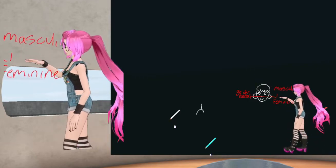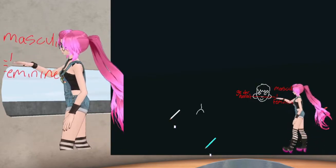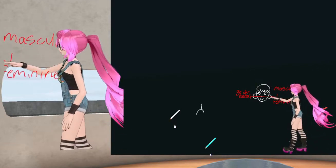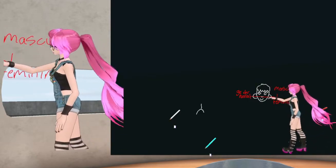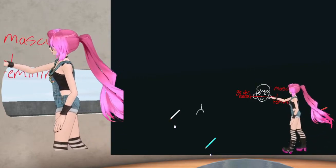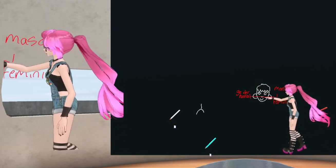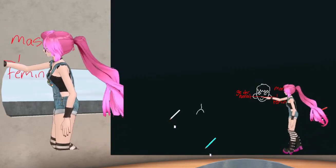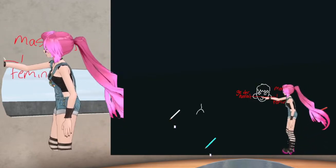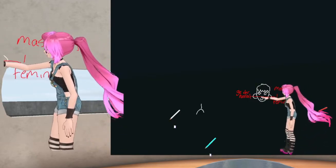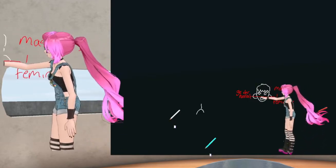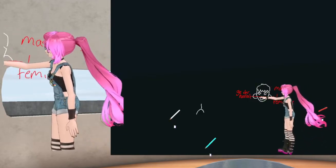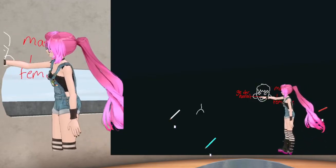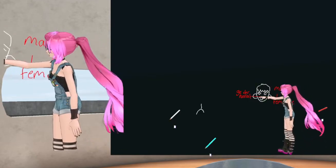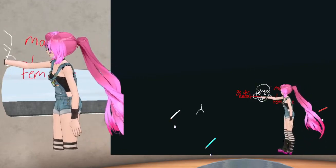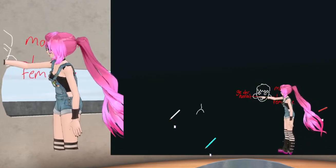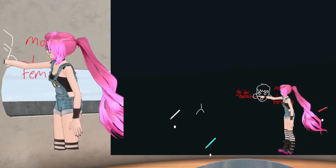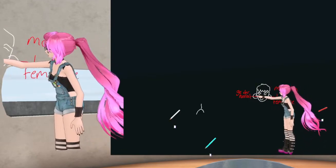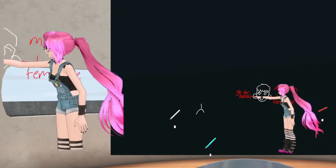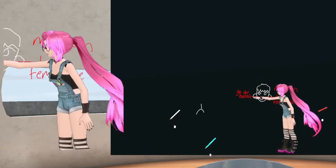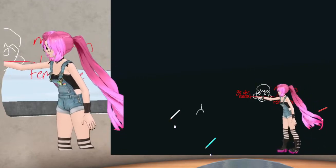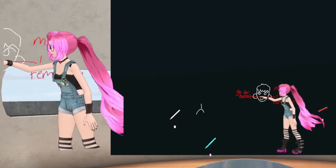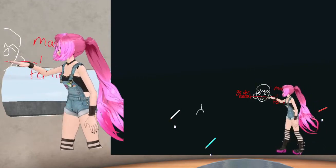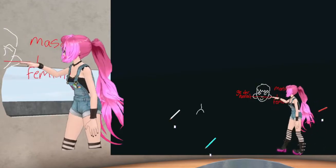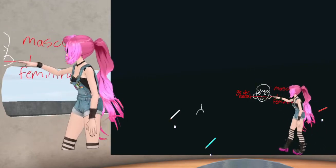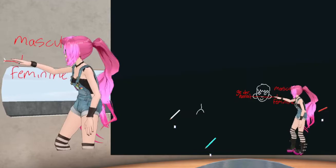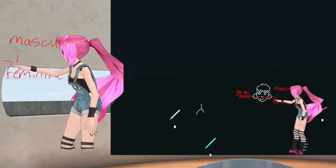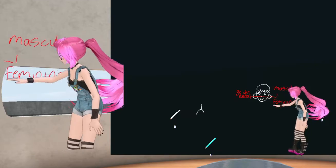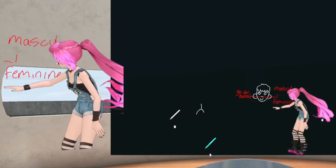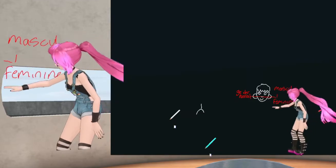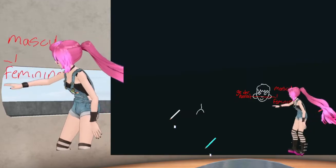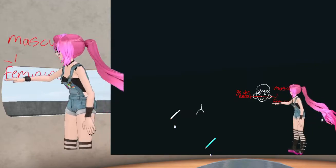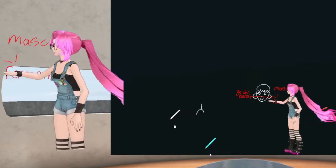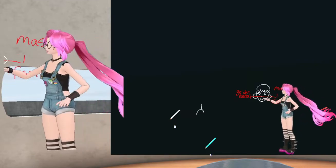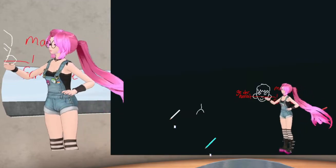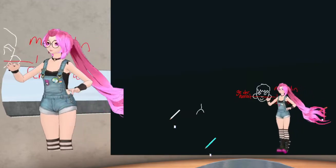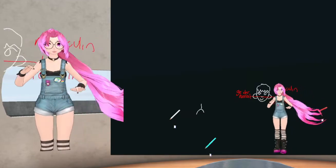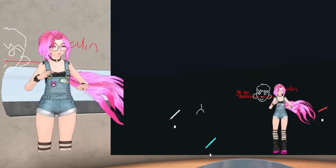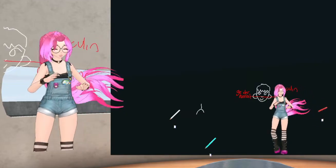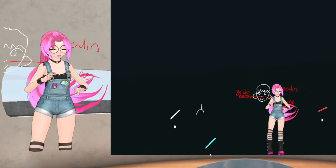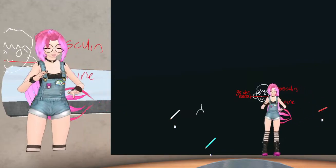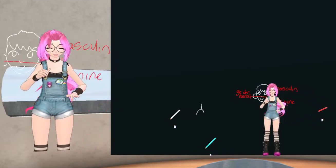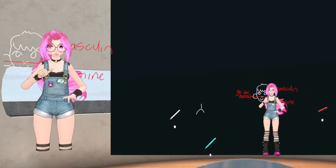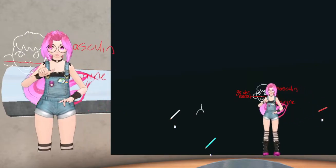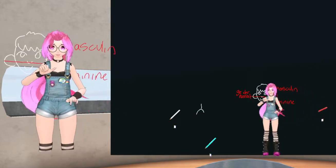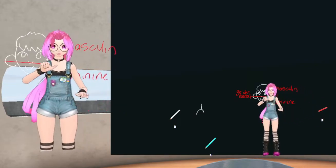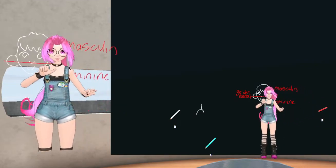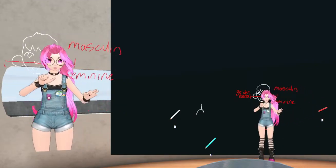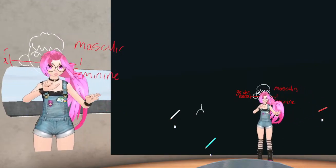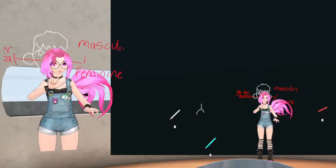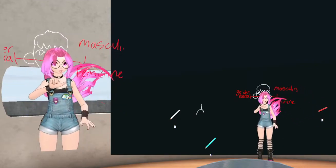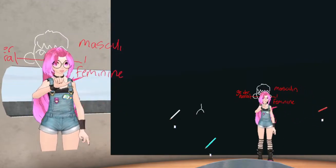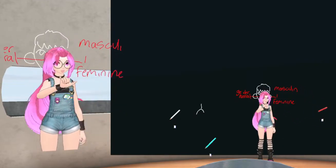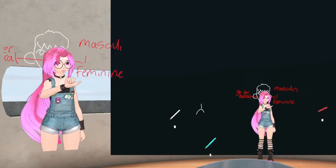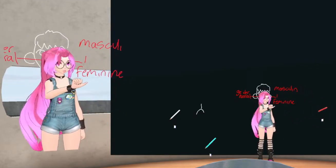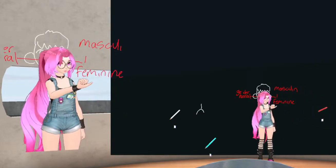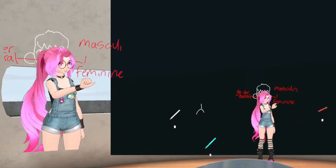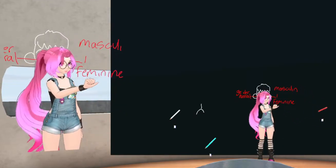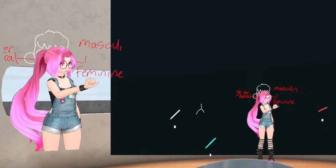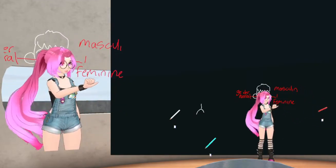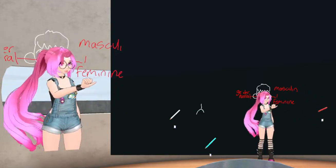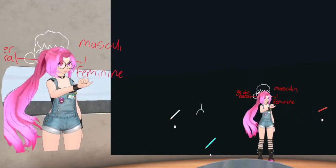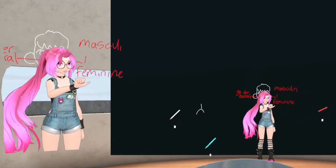masculine. Everything at that exact line is going to be gender neutral, and everything below is feminine. So for example, the sign for